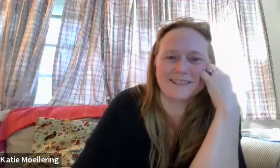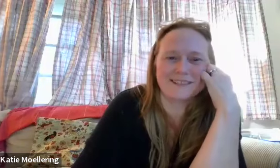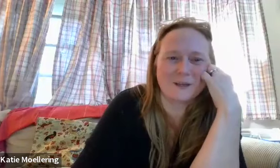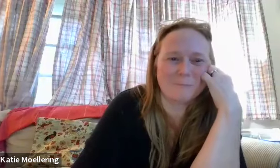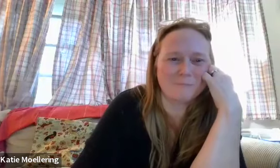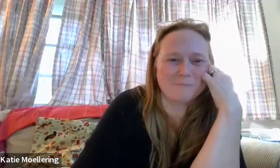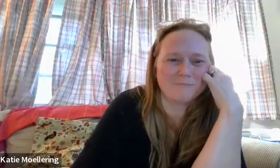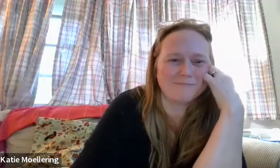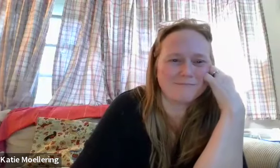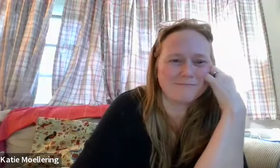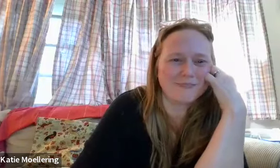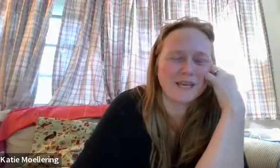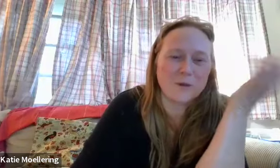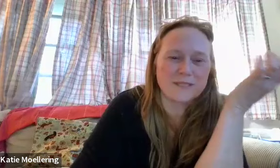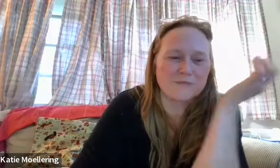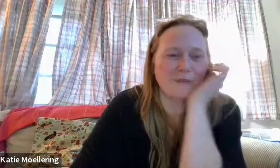And like I always have fun.